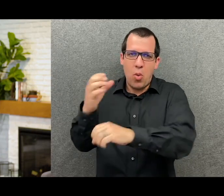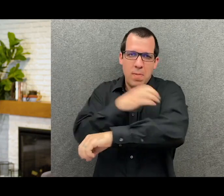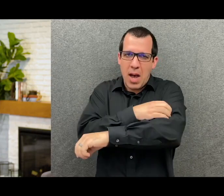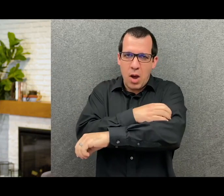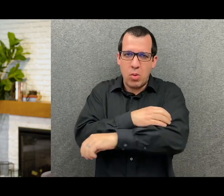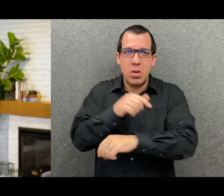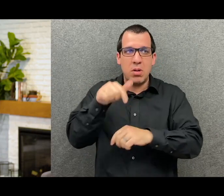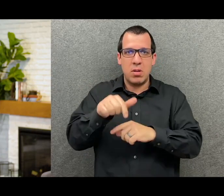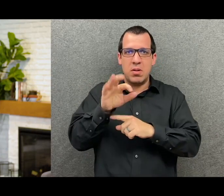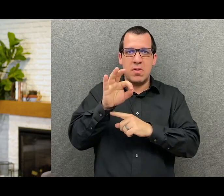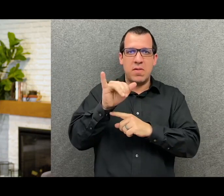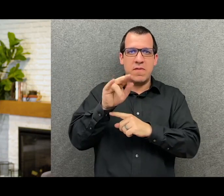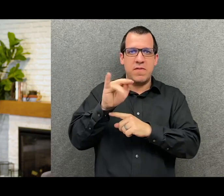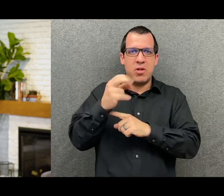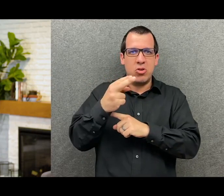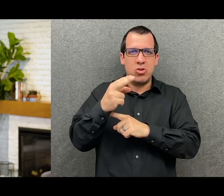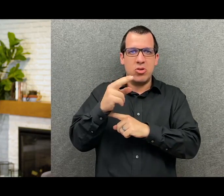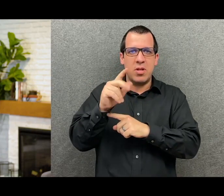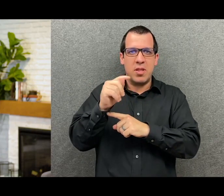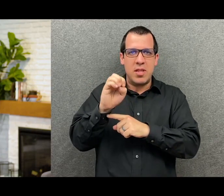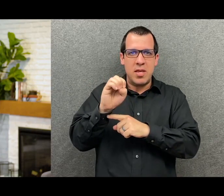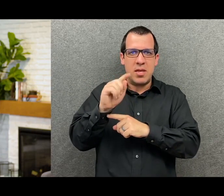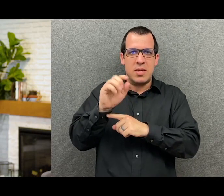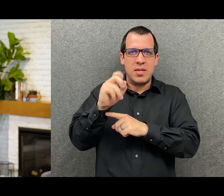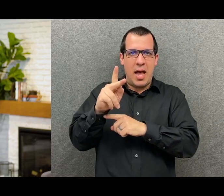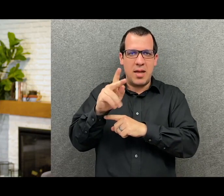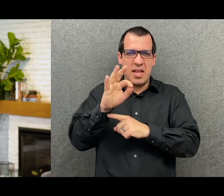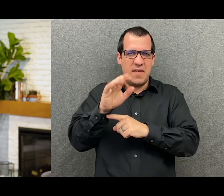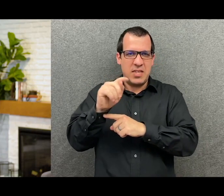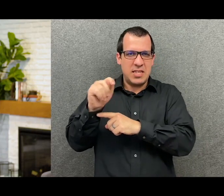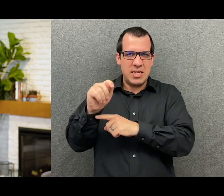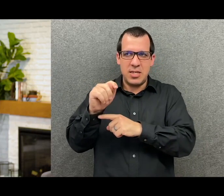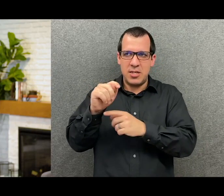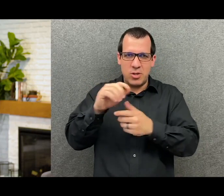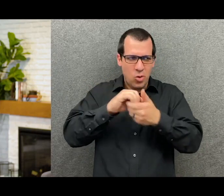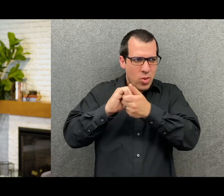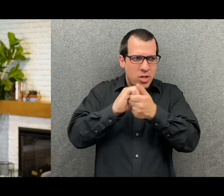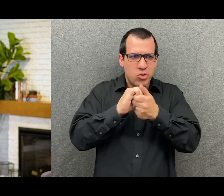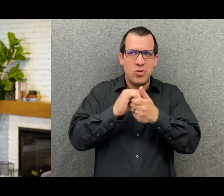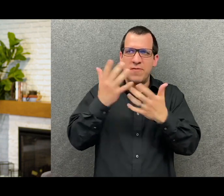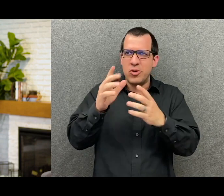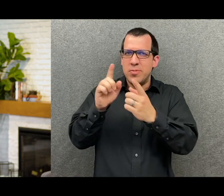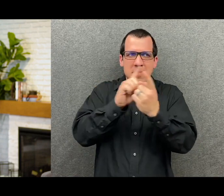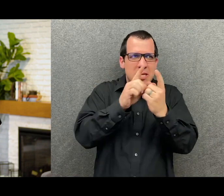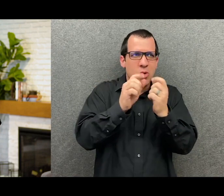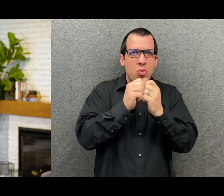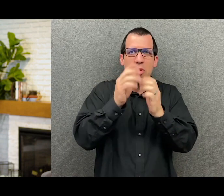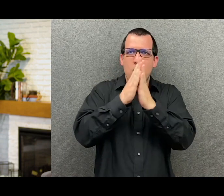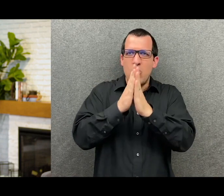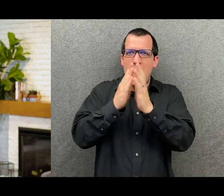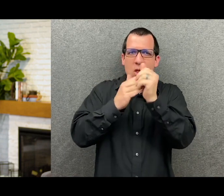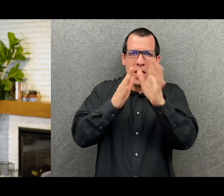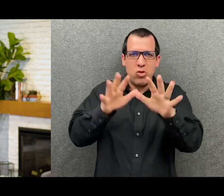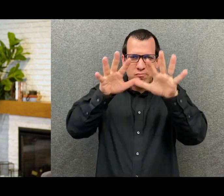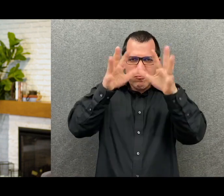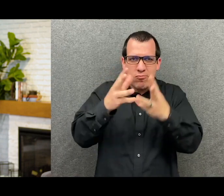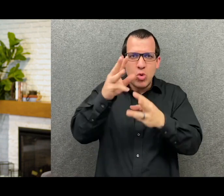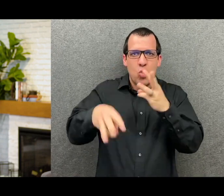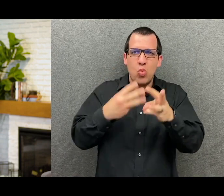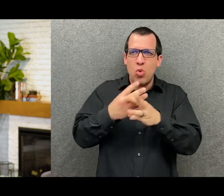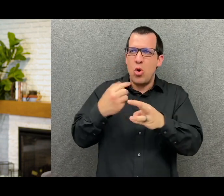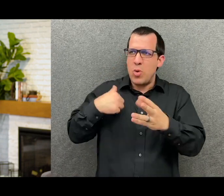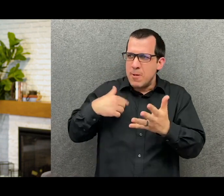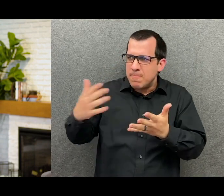Finishing the Task Coalition has met with the prayer movement leaders of the world so that we could gather them to